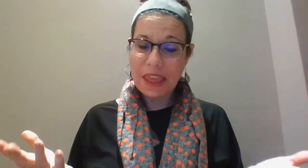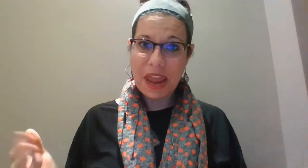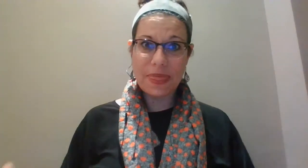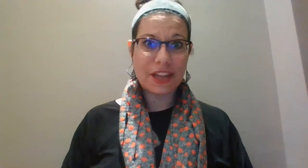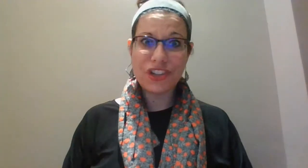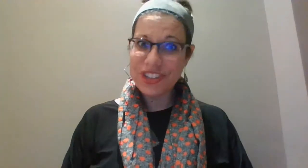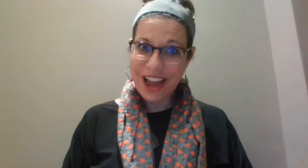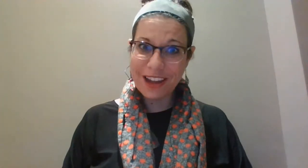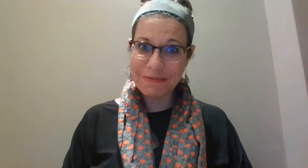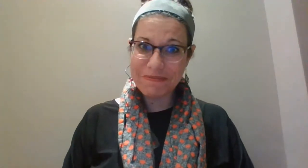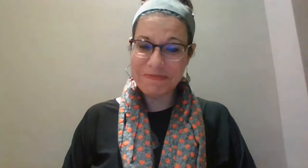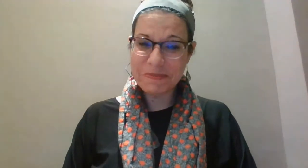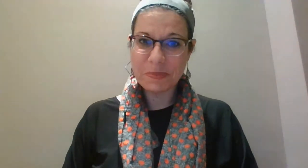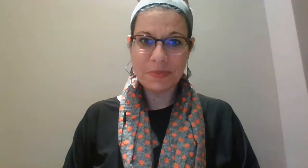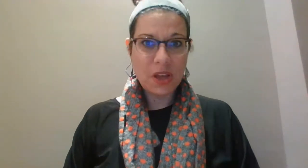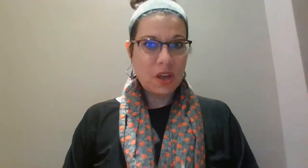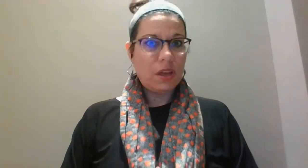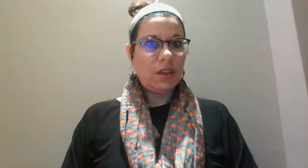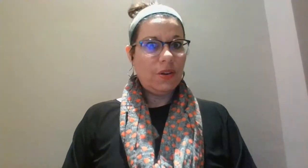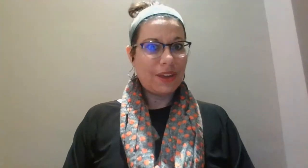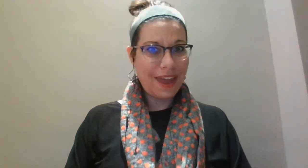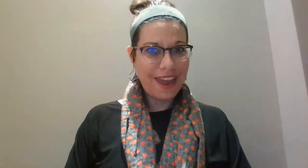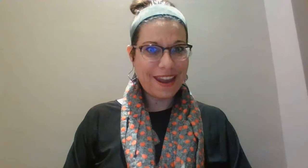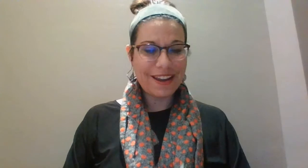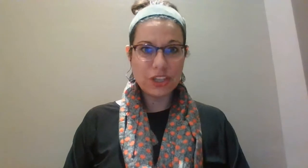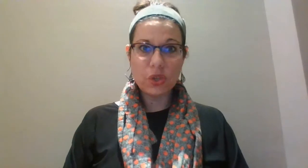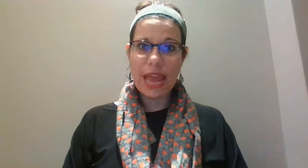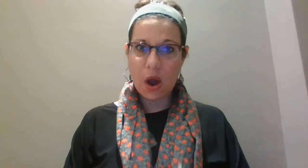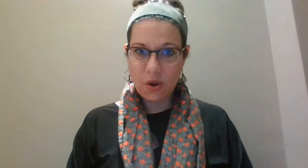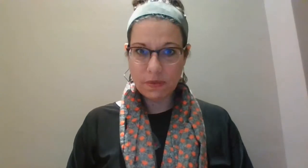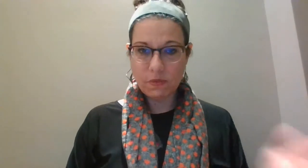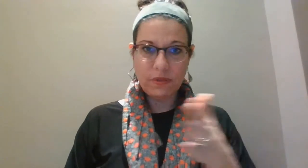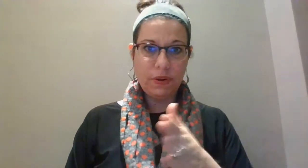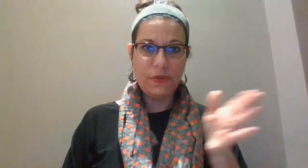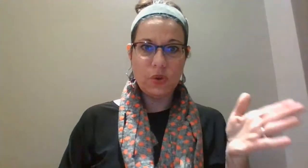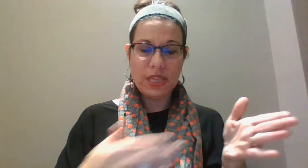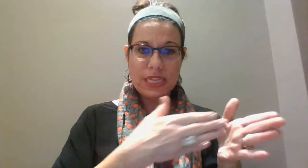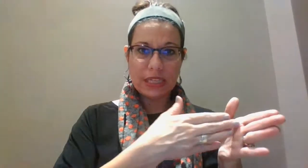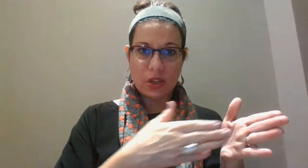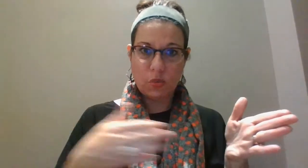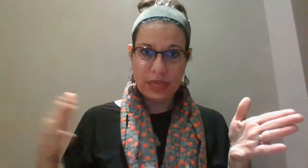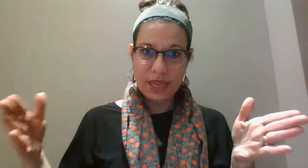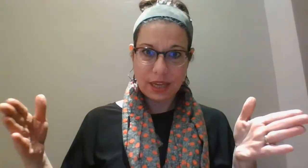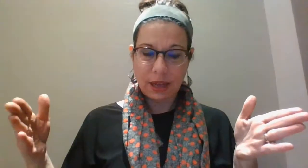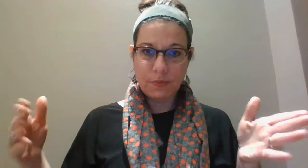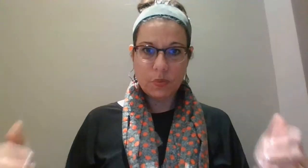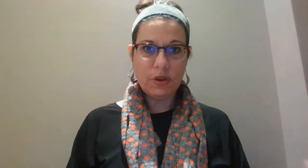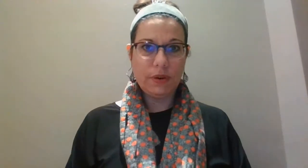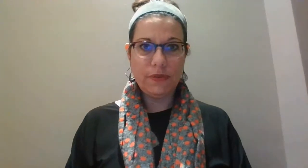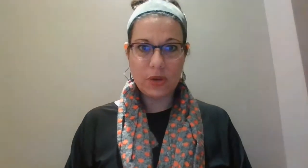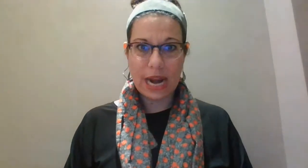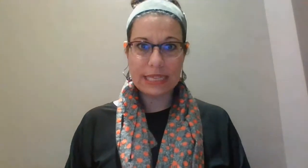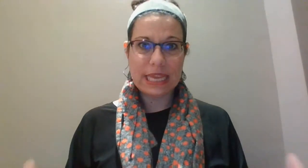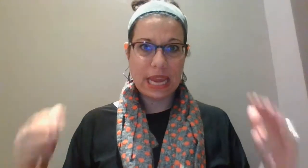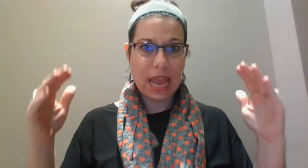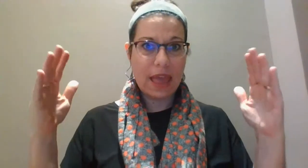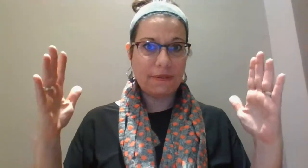And that's your time. Okay, so now we've reviewed the days of the week. We reviewed how to say